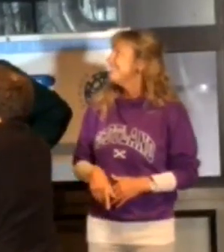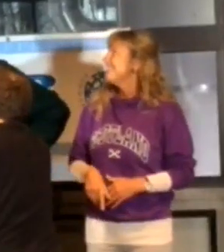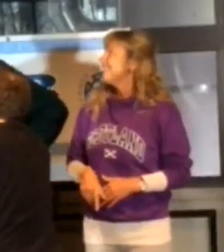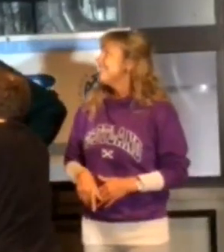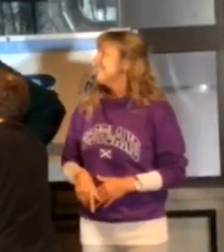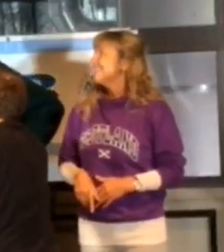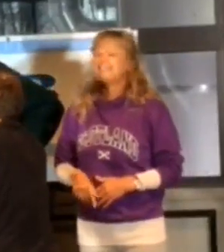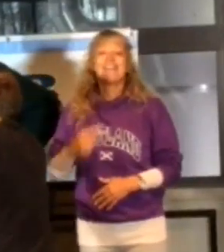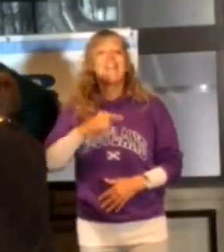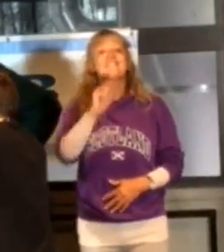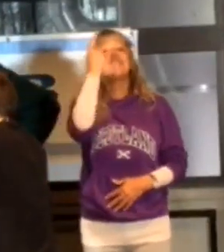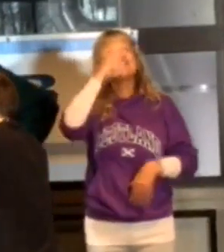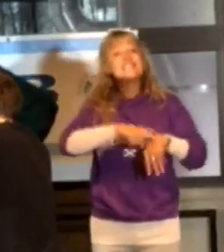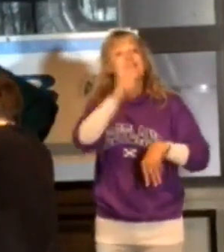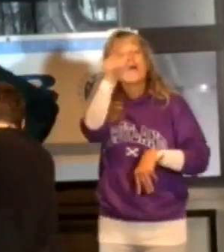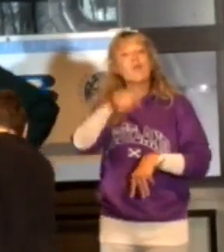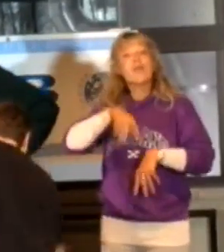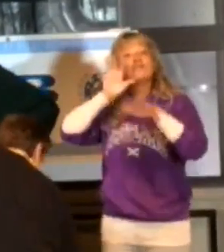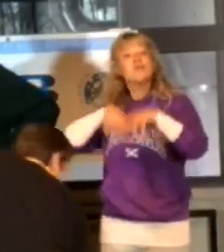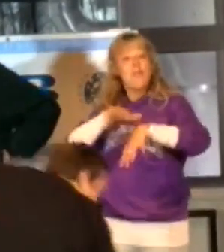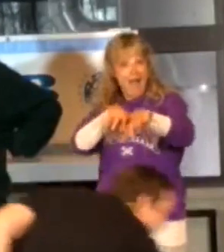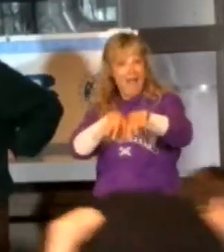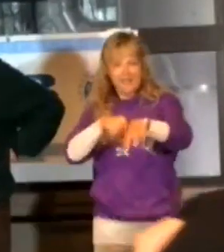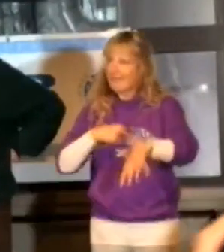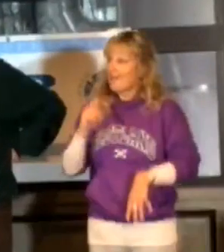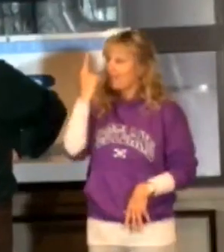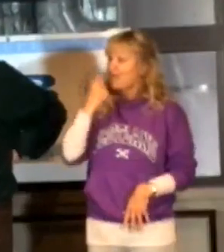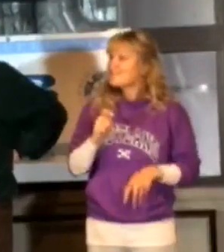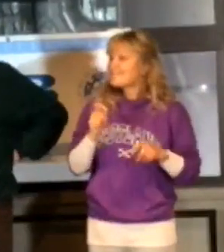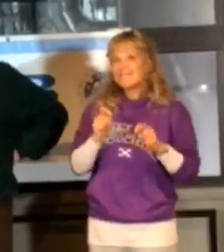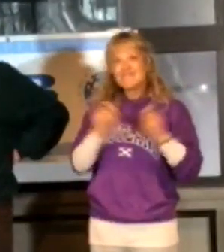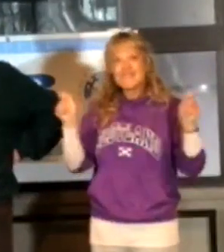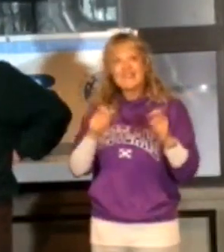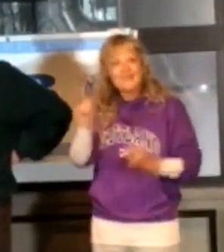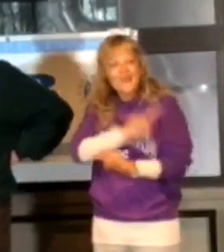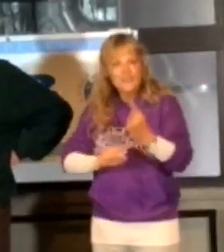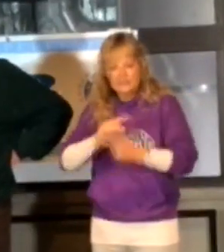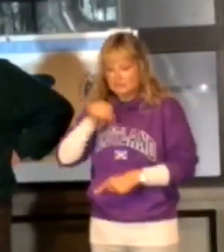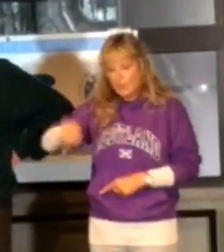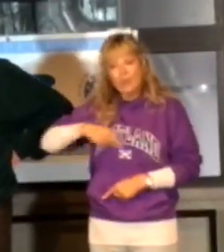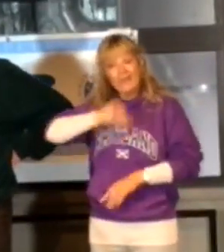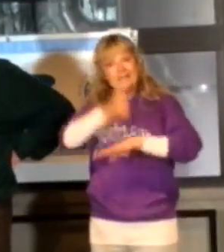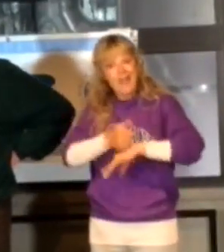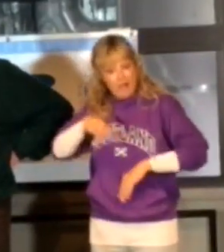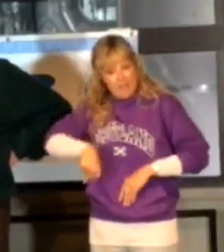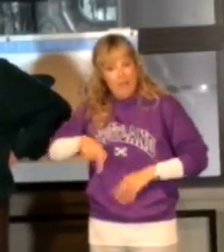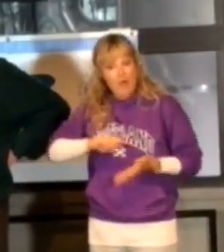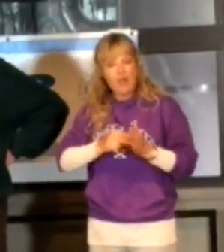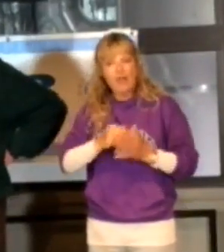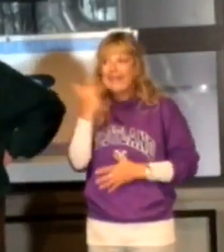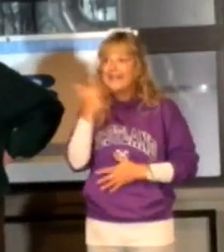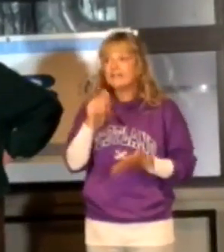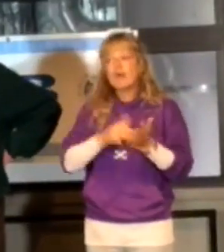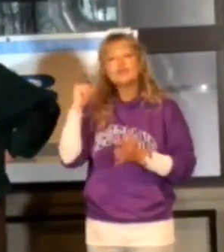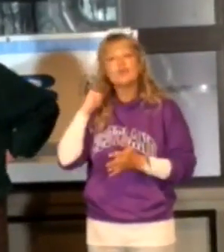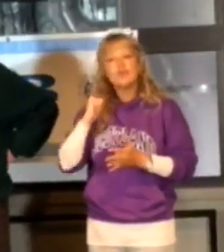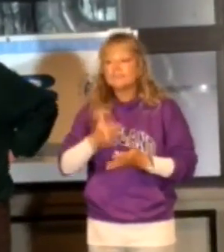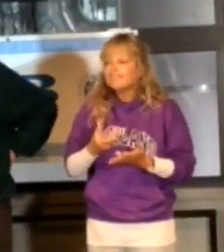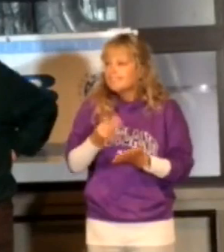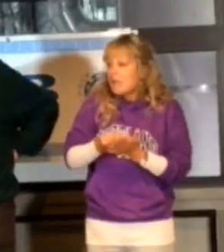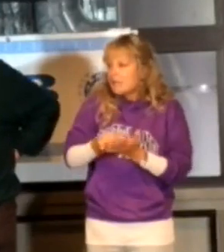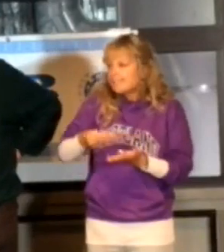The Scottish Independence Foundation was formed about 18 months ago to raise funds to back and